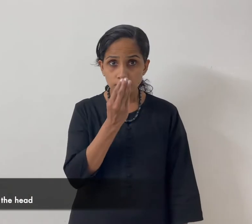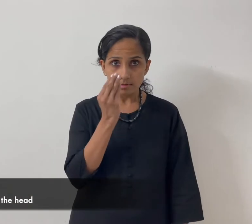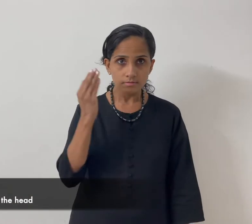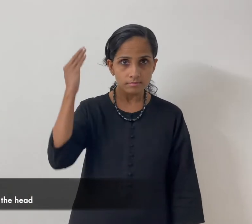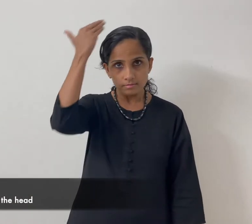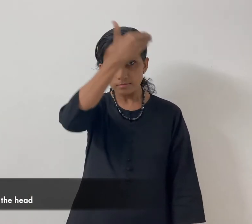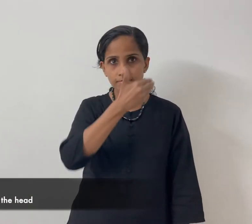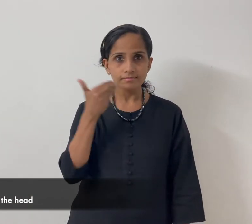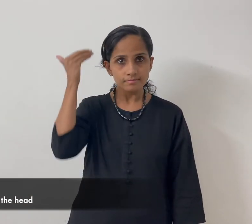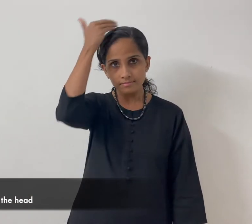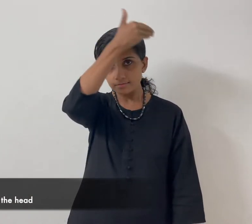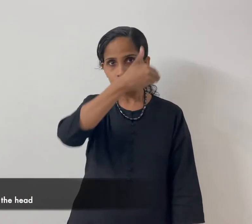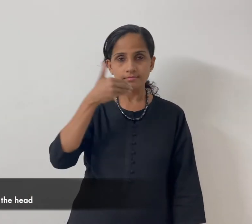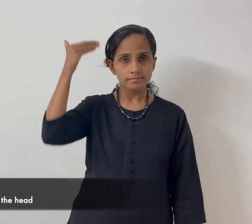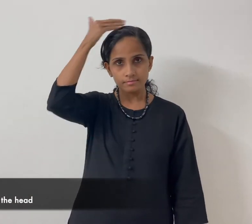Hijab,